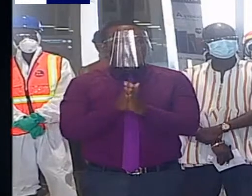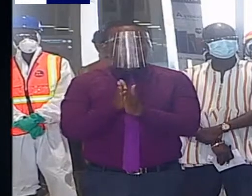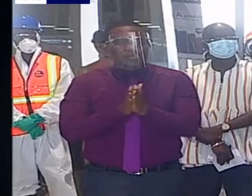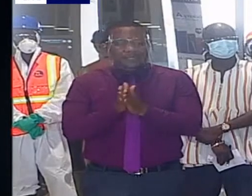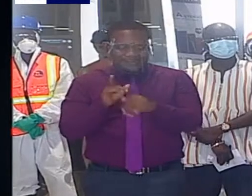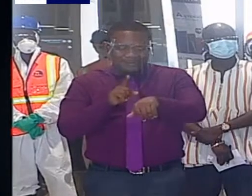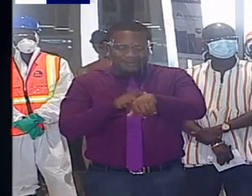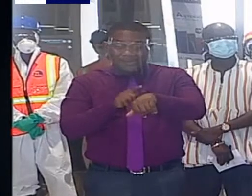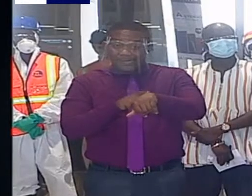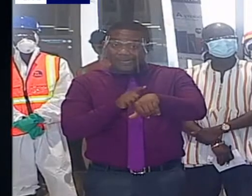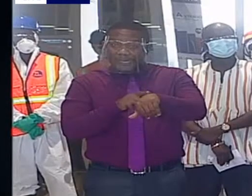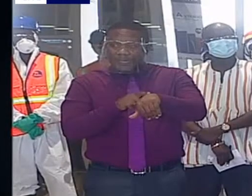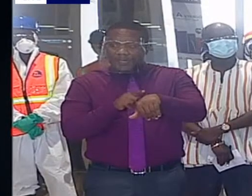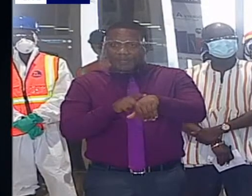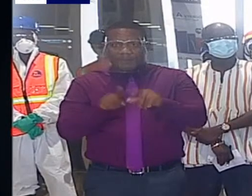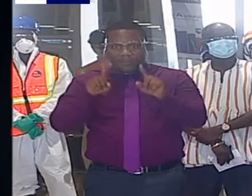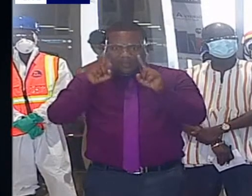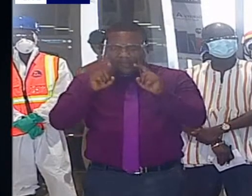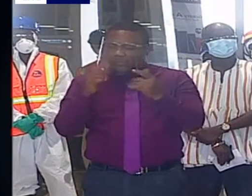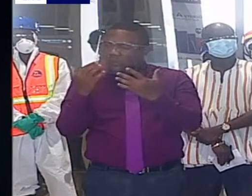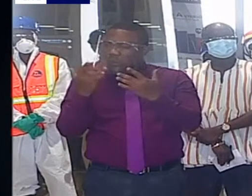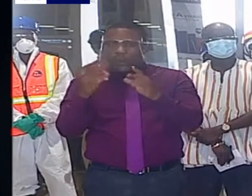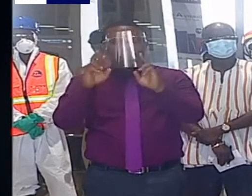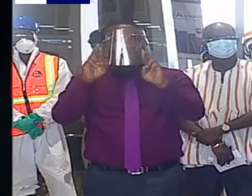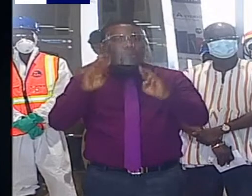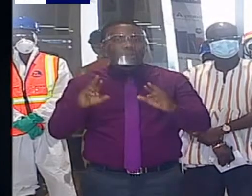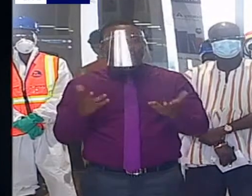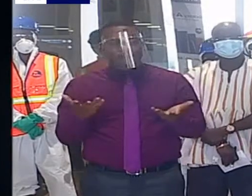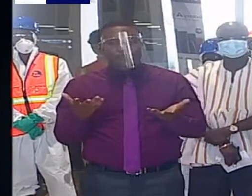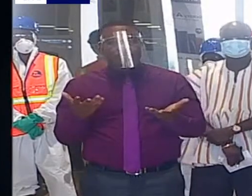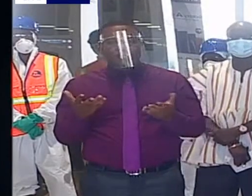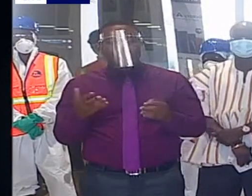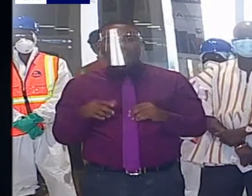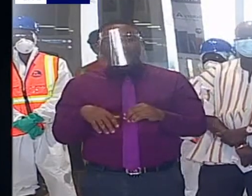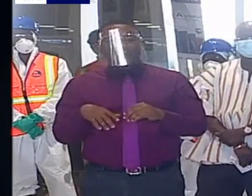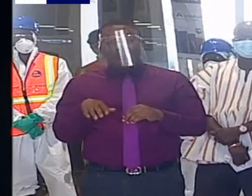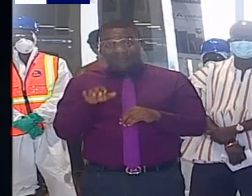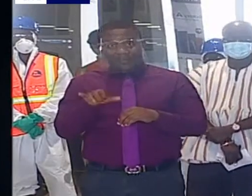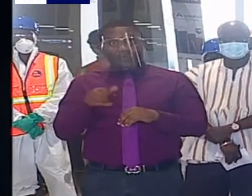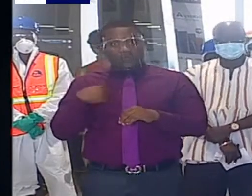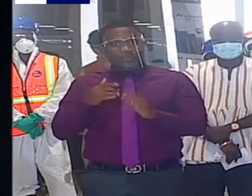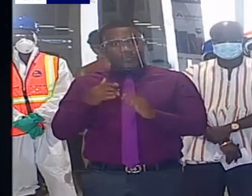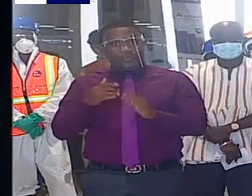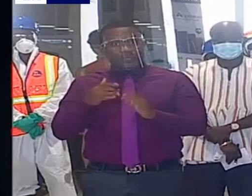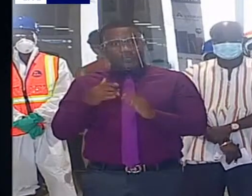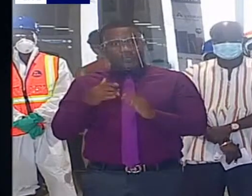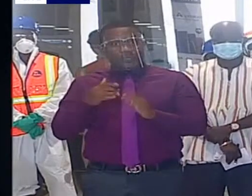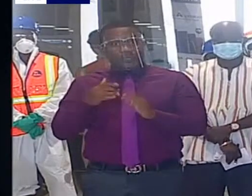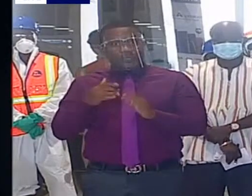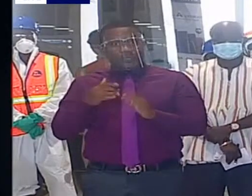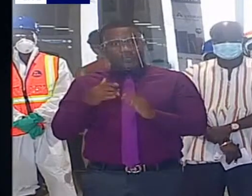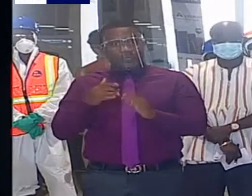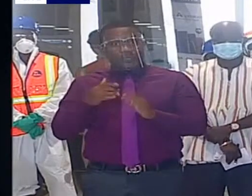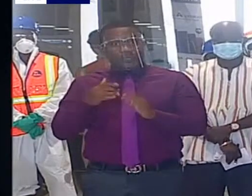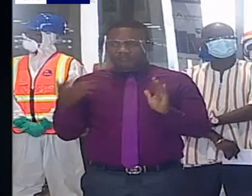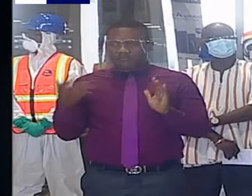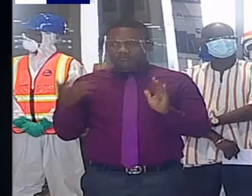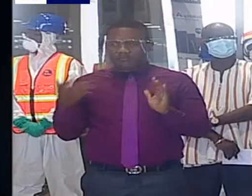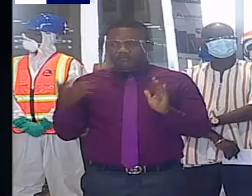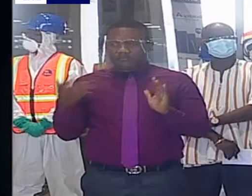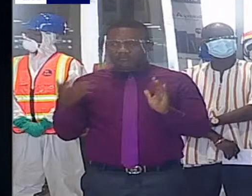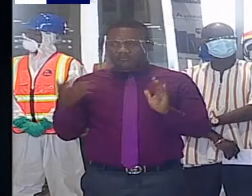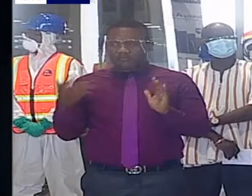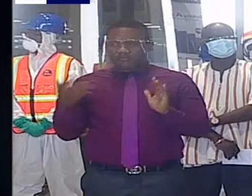time, the turnaround time, how long it takes to get the results. And